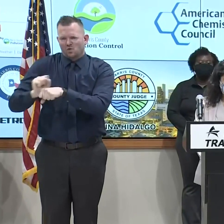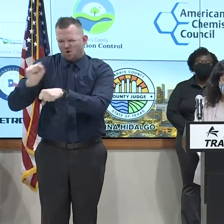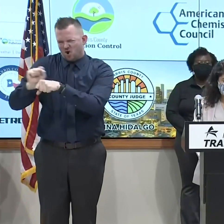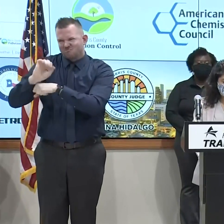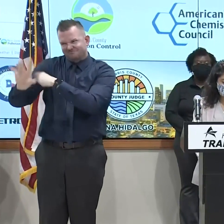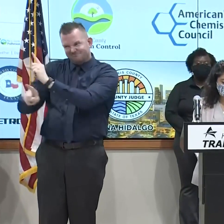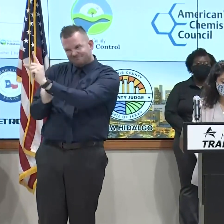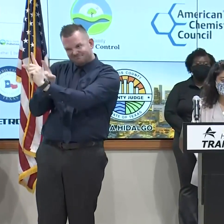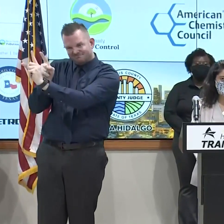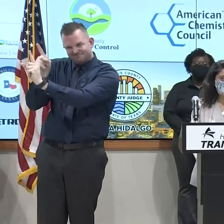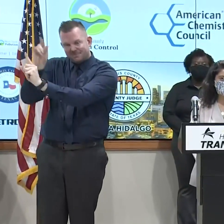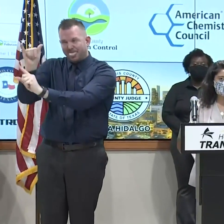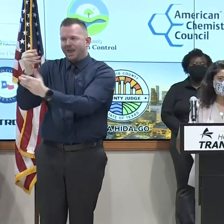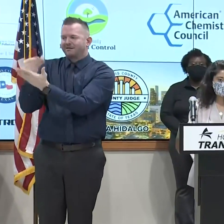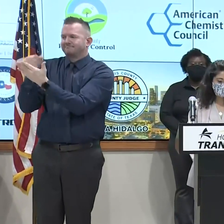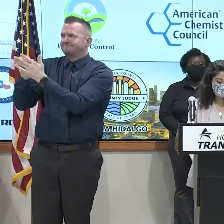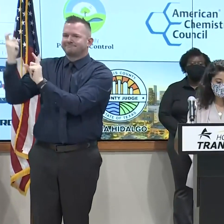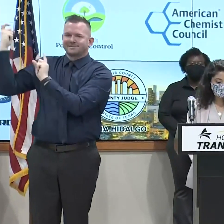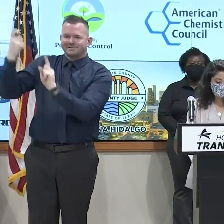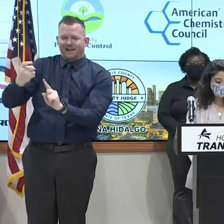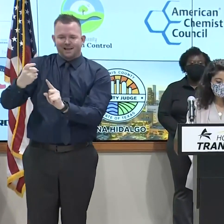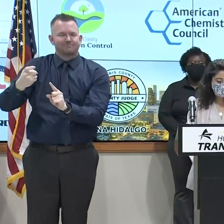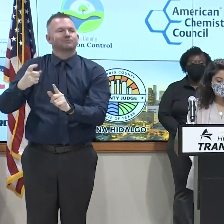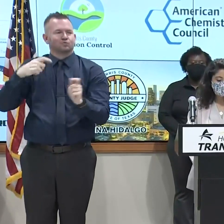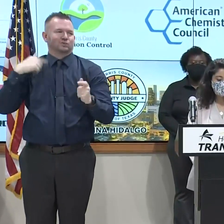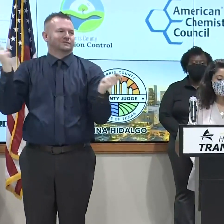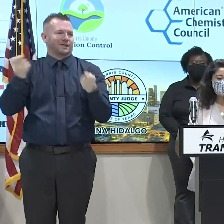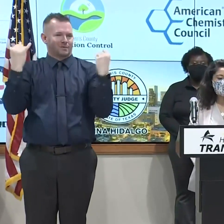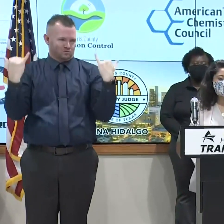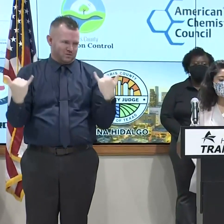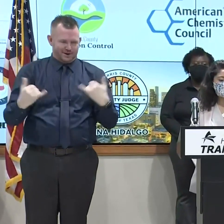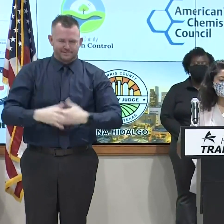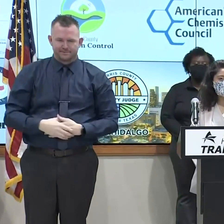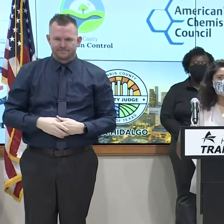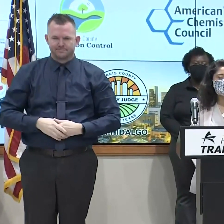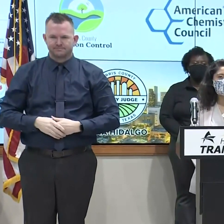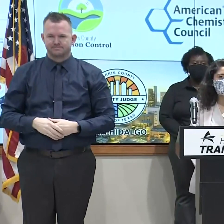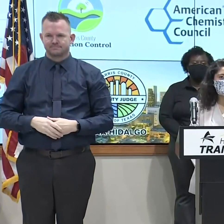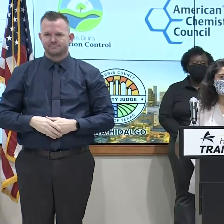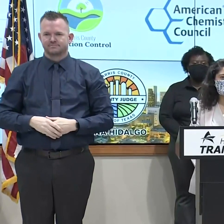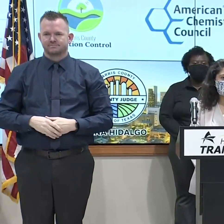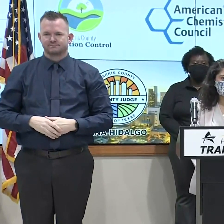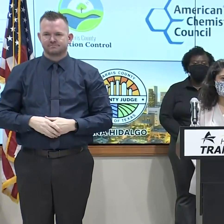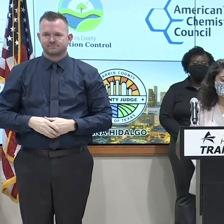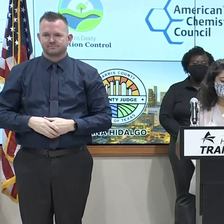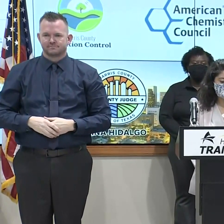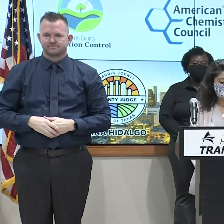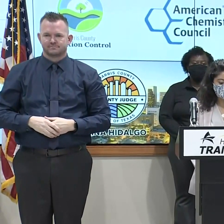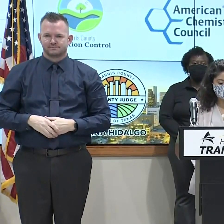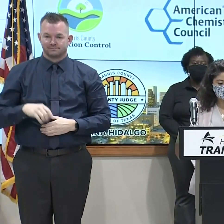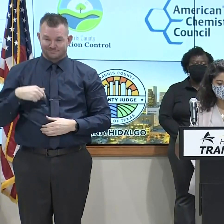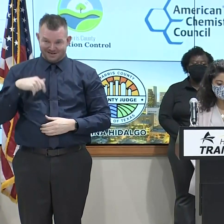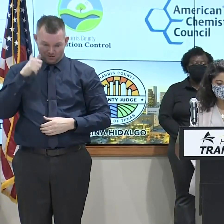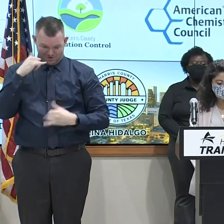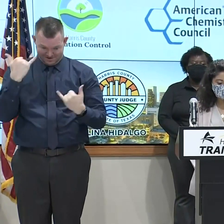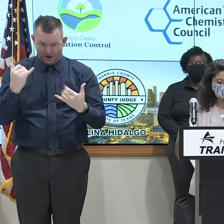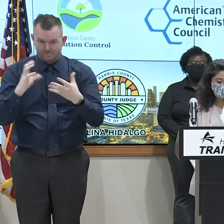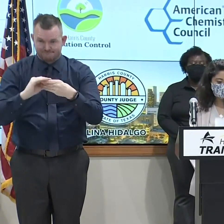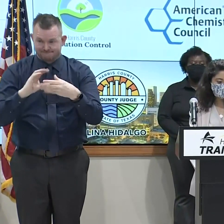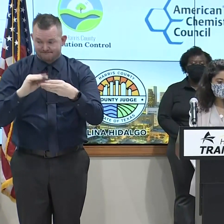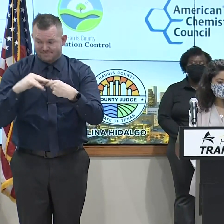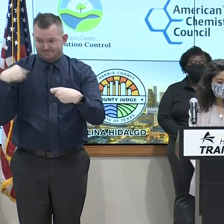we're celebrating today as part of our monitoring network. So I'll repeat my remarks in Spanish, and then we'll hear from Commissioner Garcia.